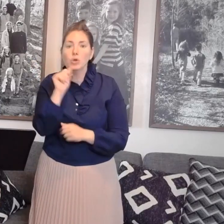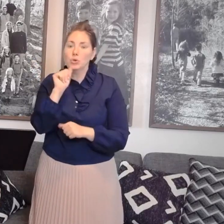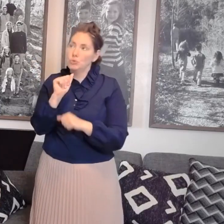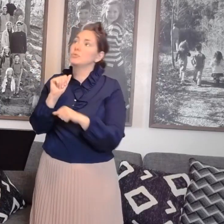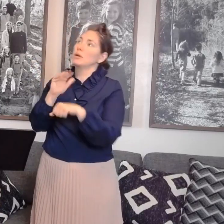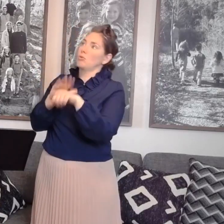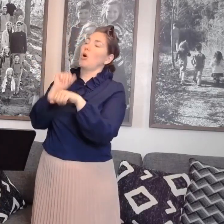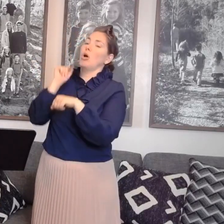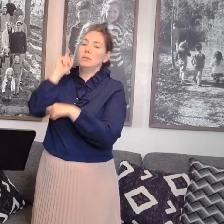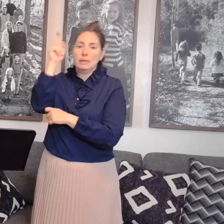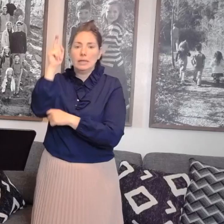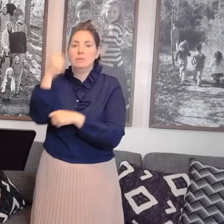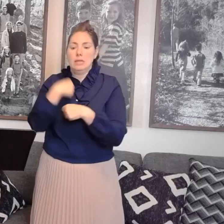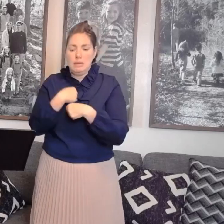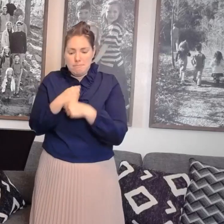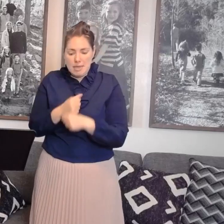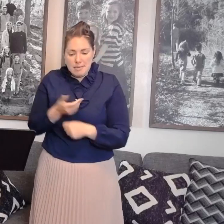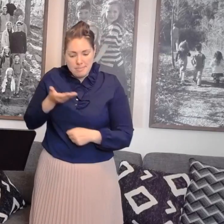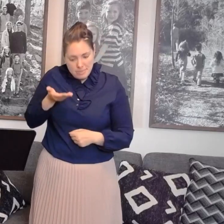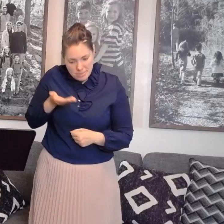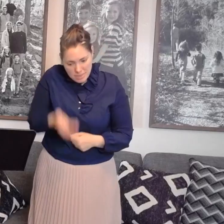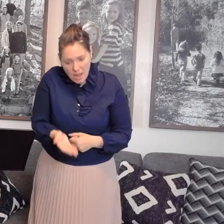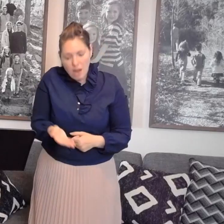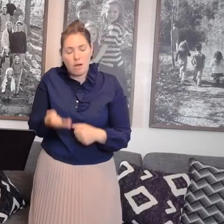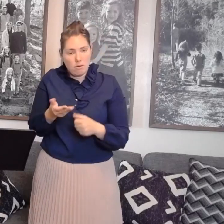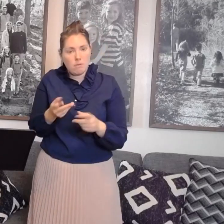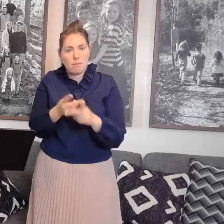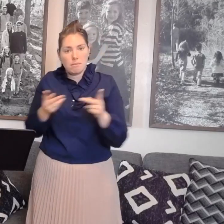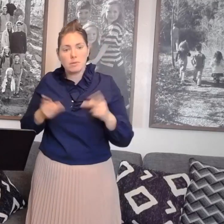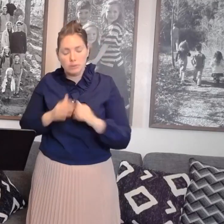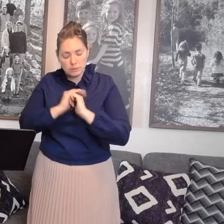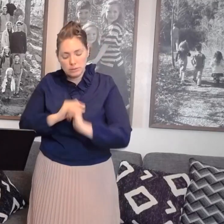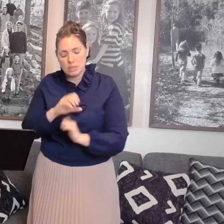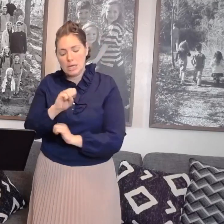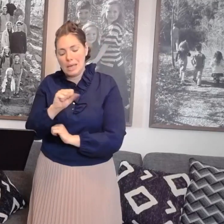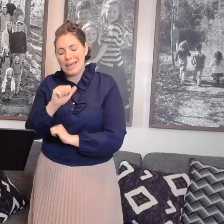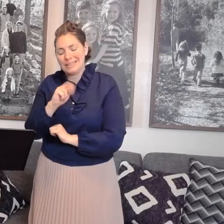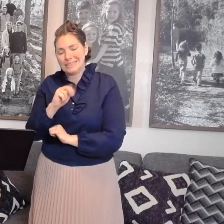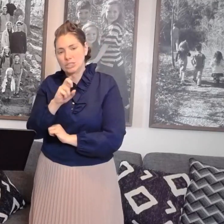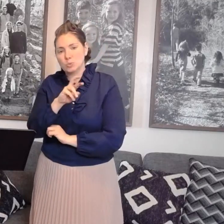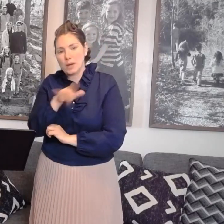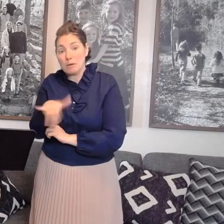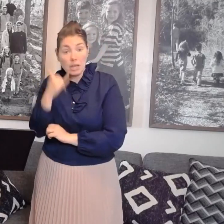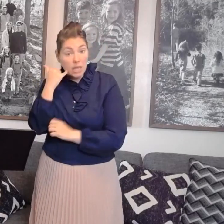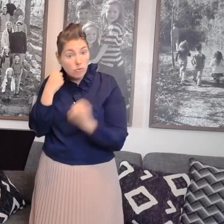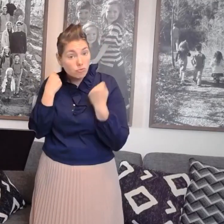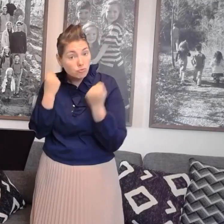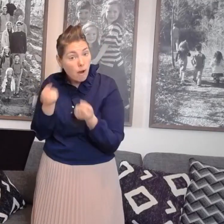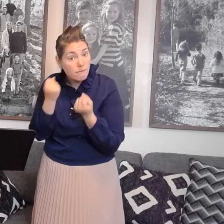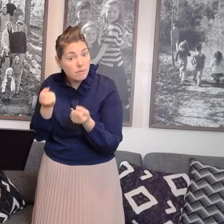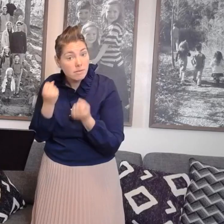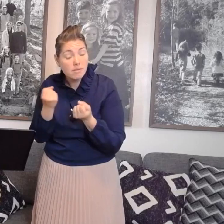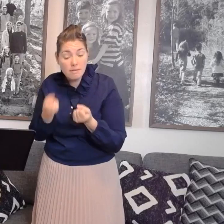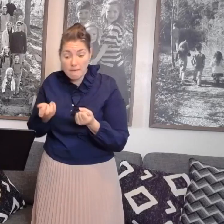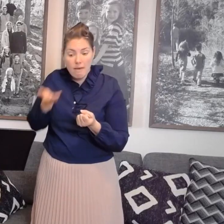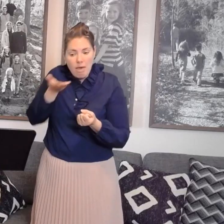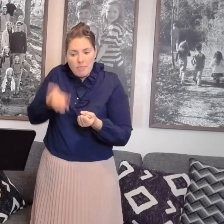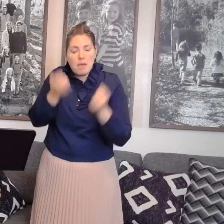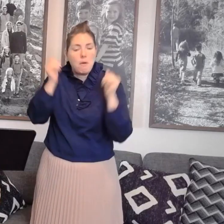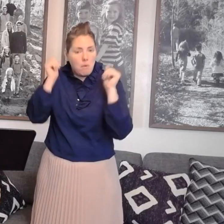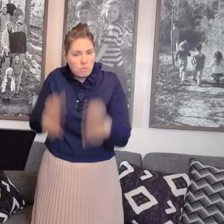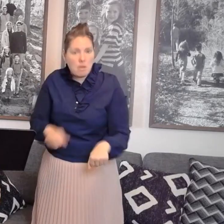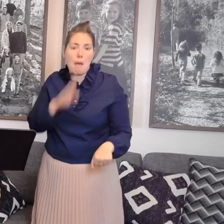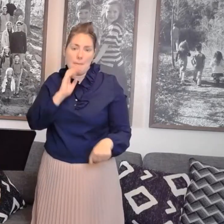where you're at, you can make a sanctuary for Jesus. If you're driving in your car, you can make a